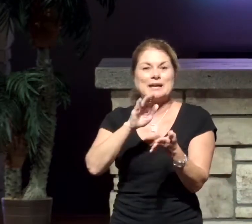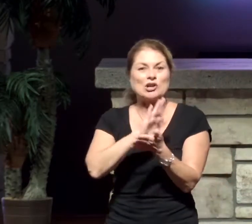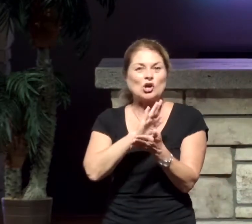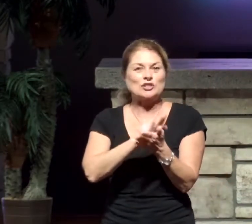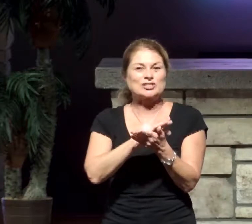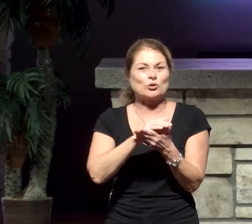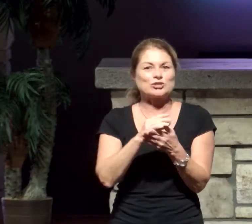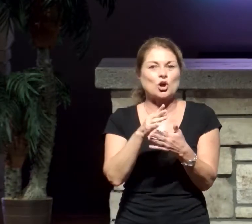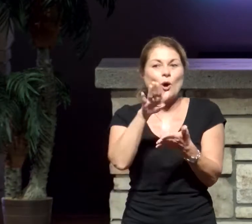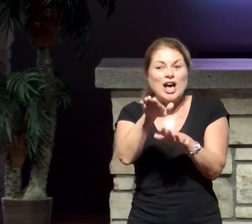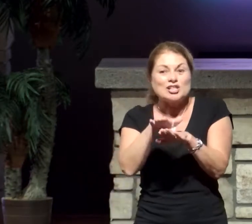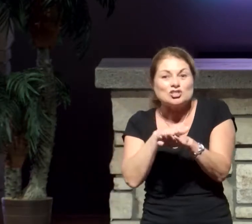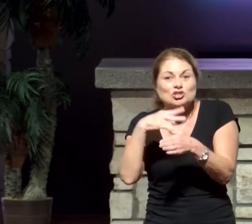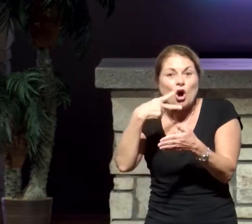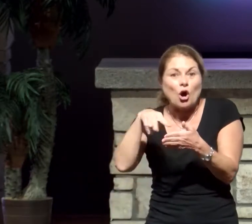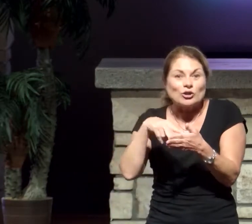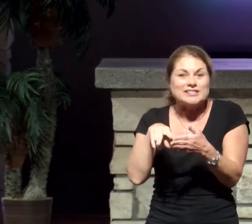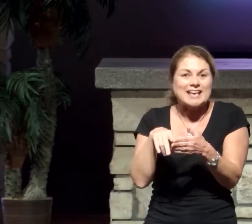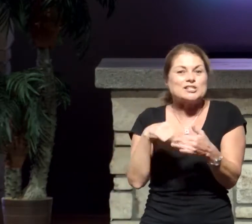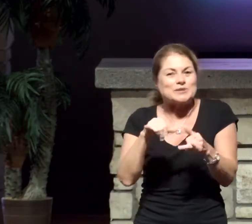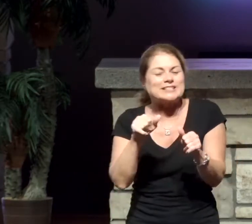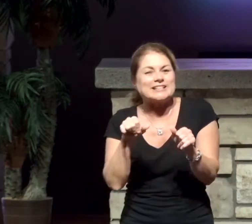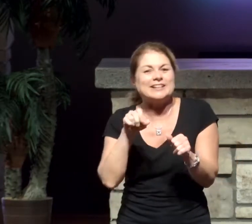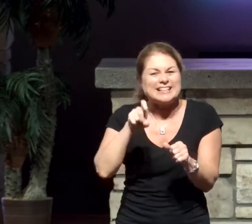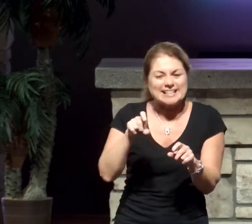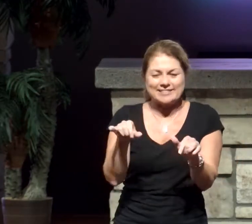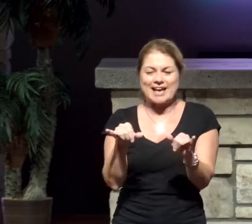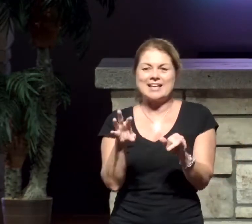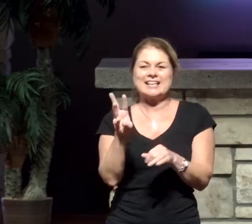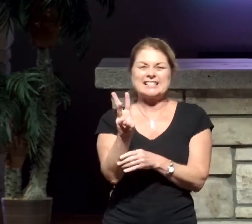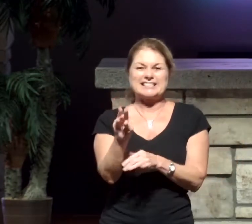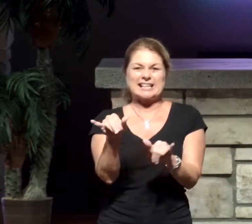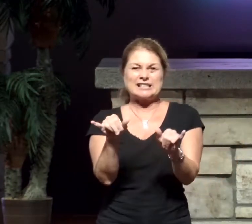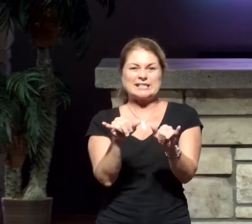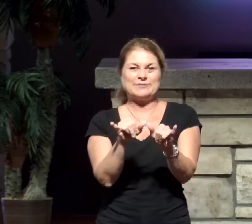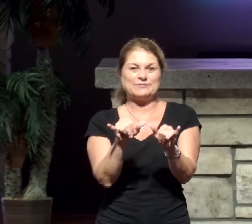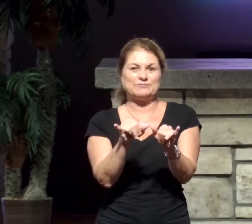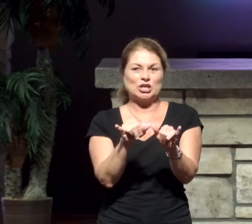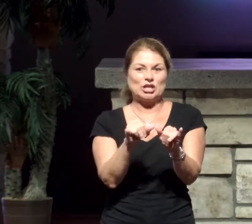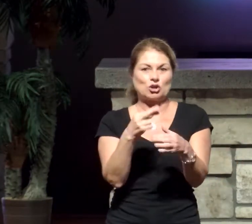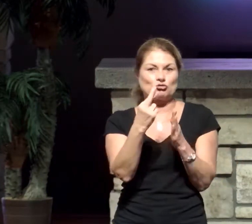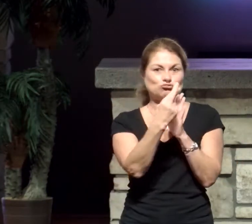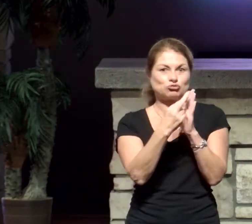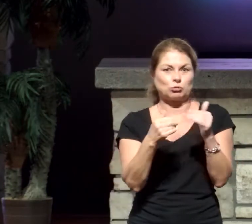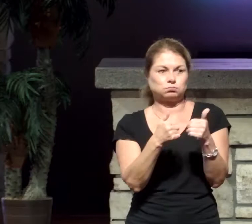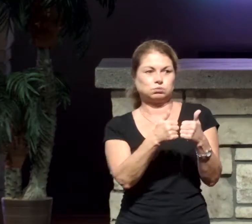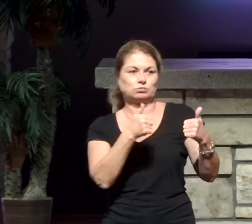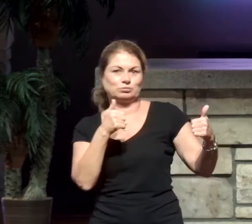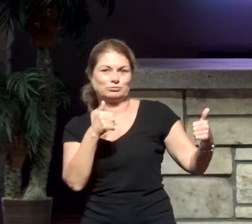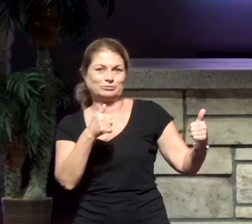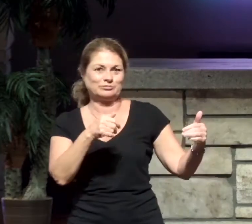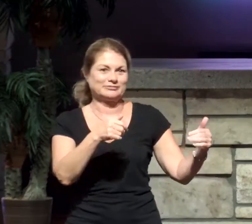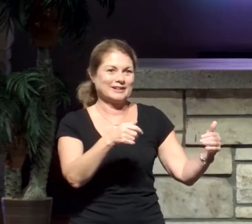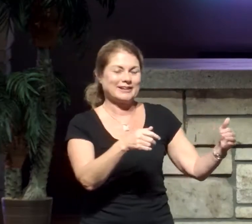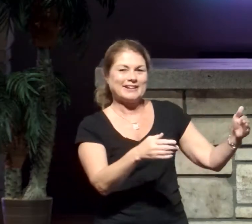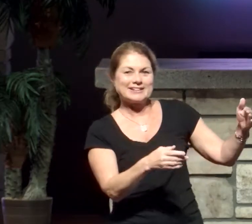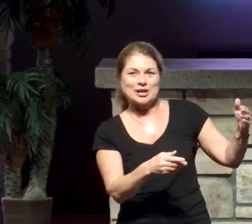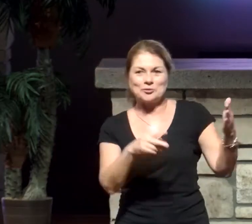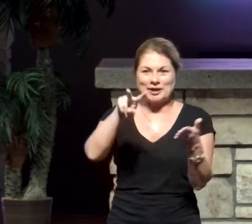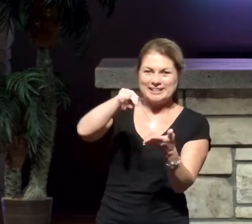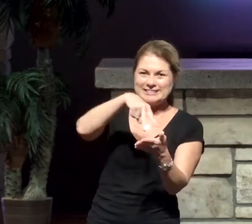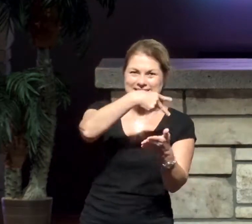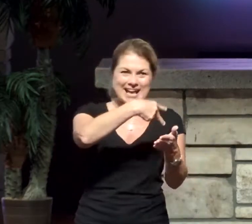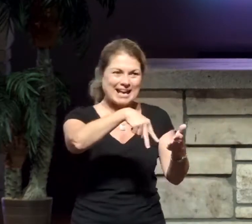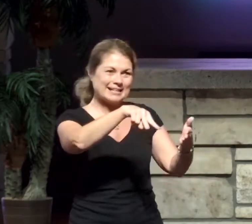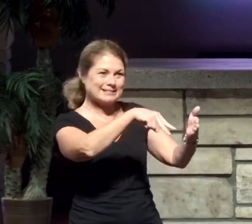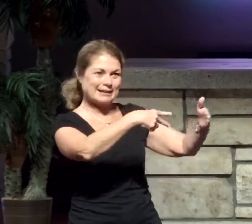keep the 6-foot rule, right? Like, we were already social distancing before it was even a thing. And so we're out on the dance floor, we're dancing, and as we're